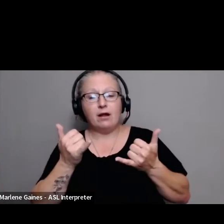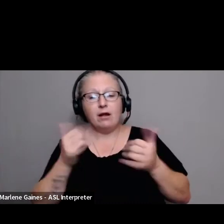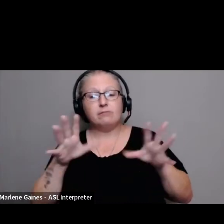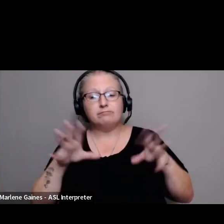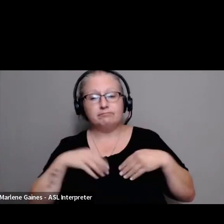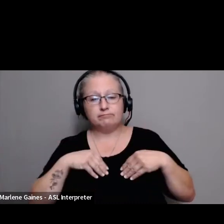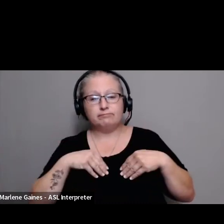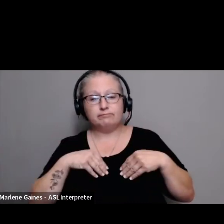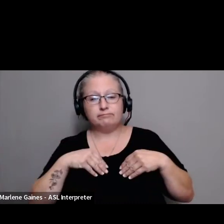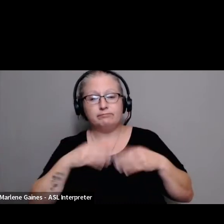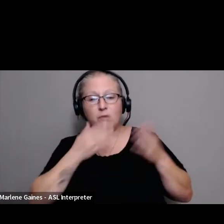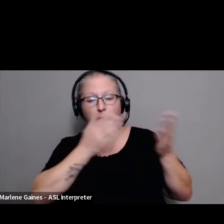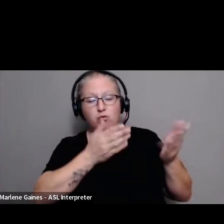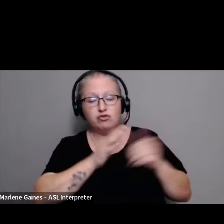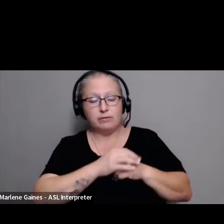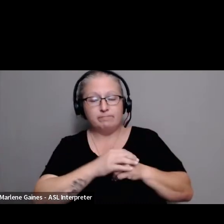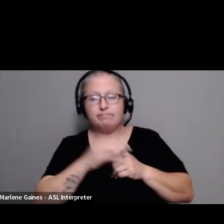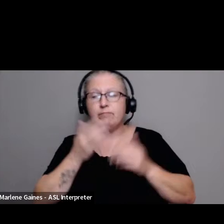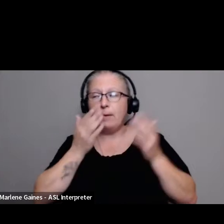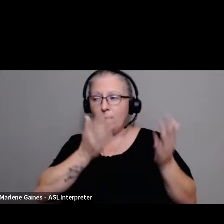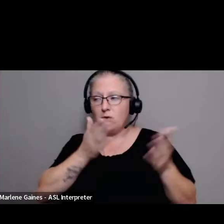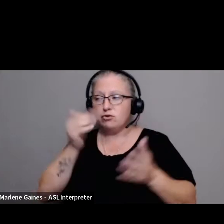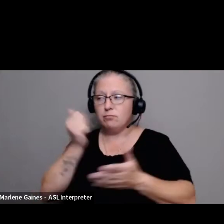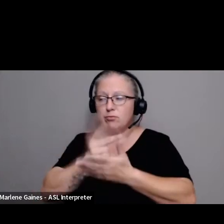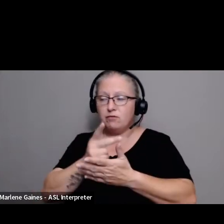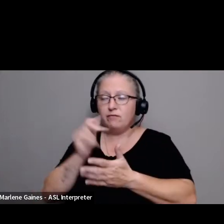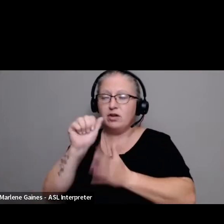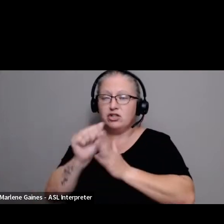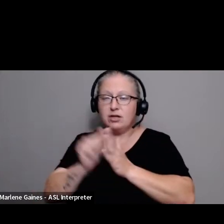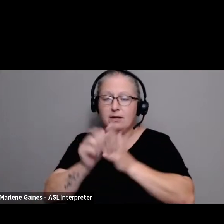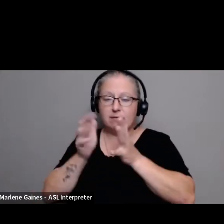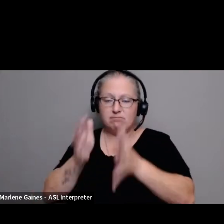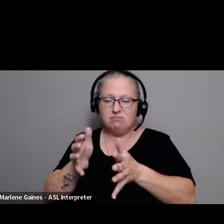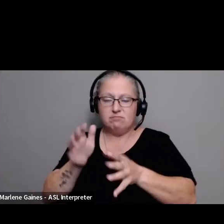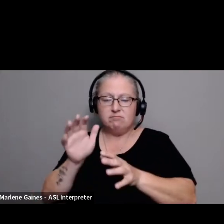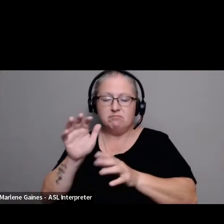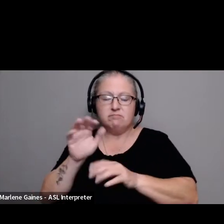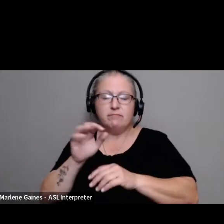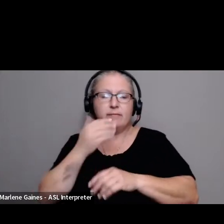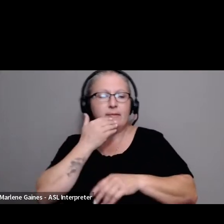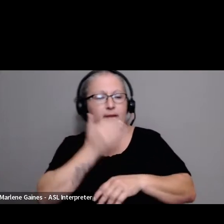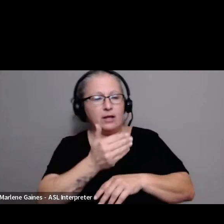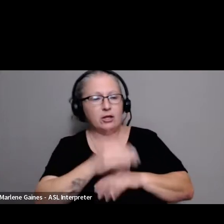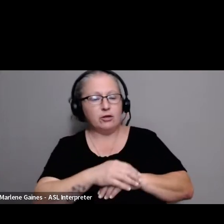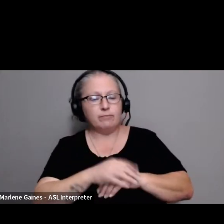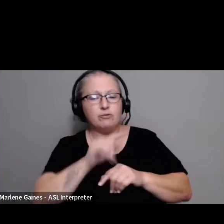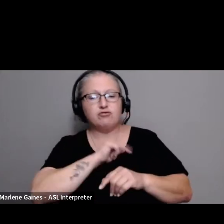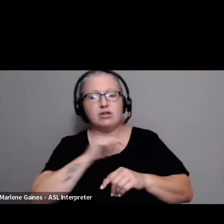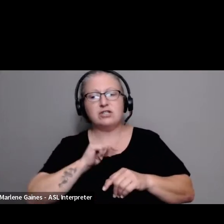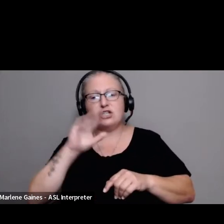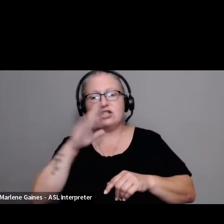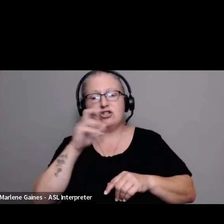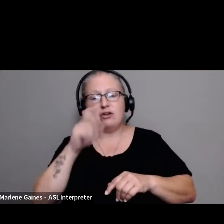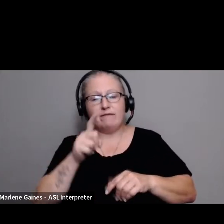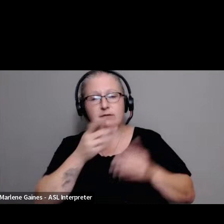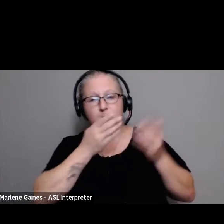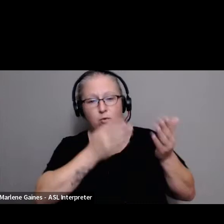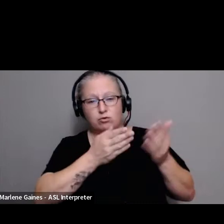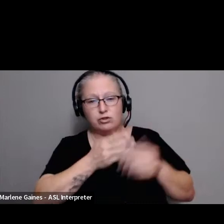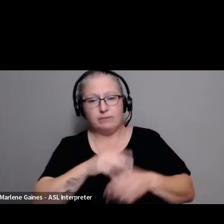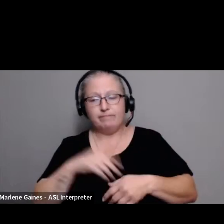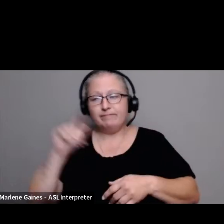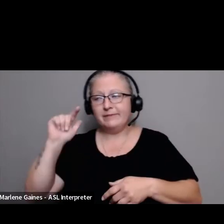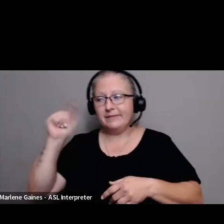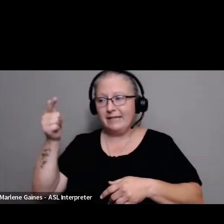accept a motion. I'll make the motion to approve the agenda as is. Thank you. Motion by Trustee Chavez. I'll